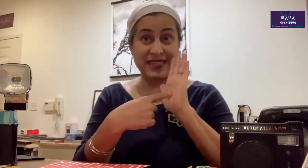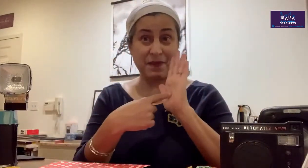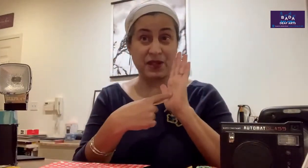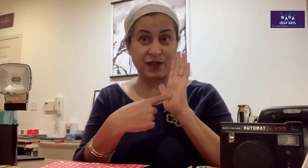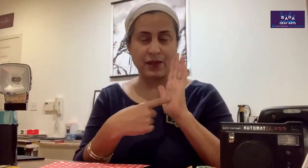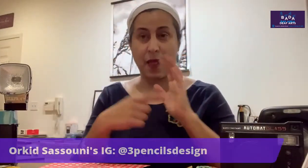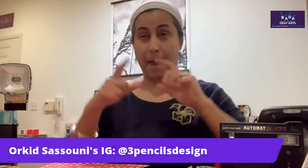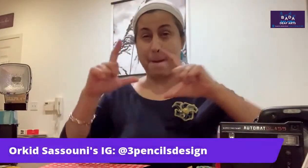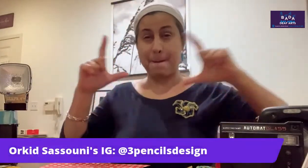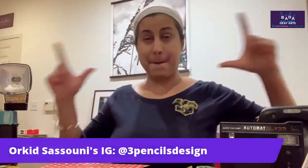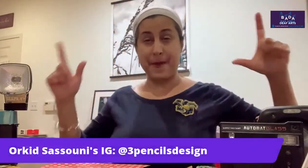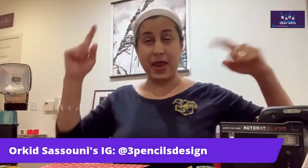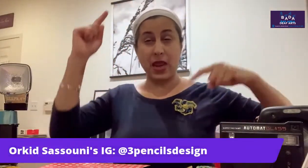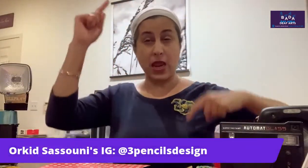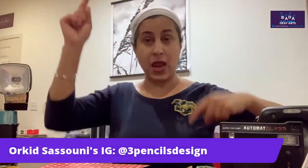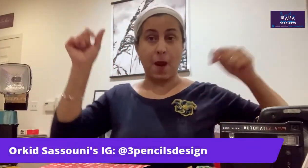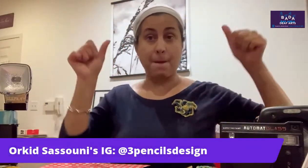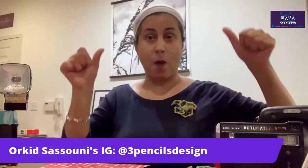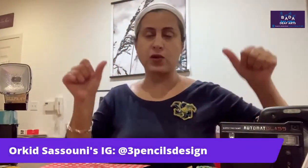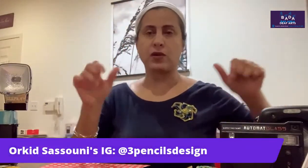The work that you see